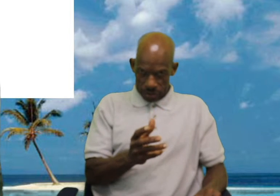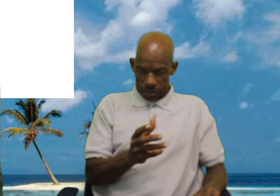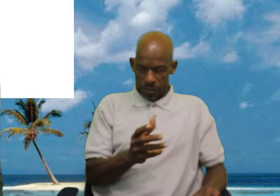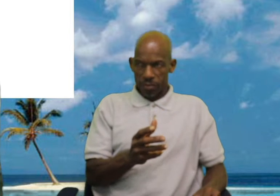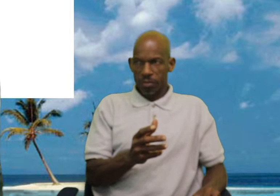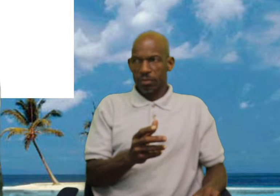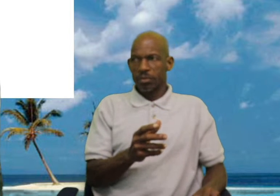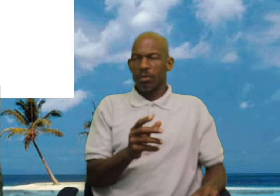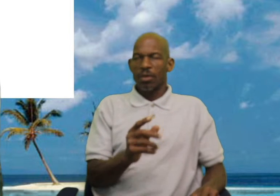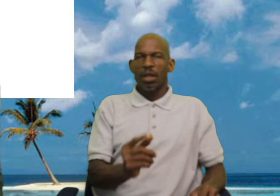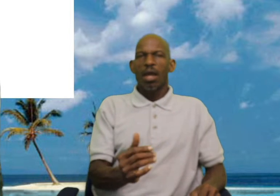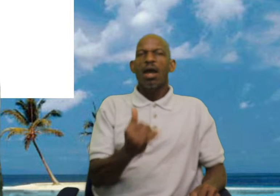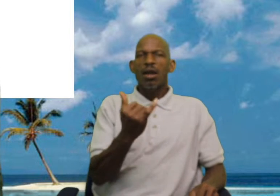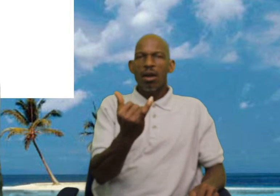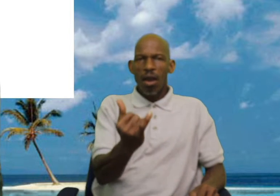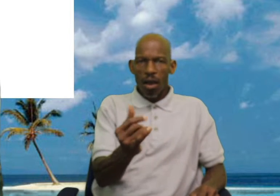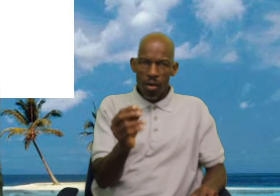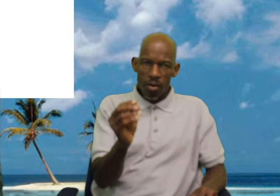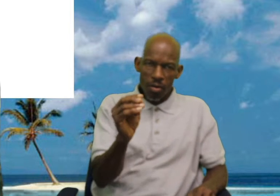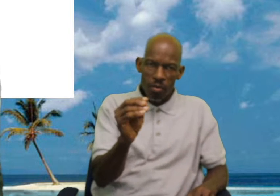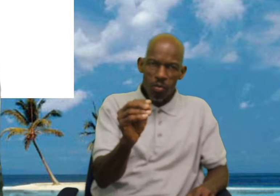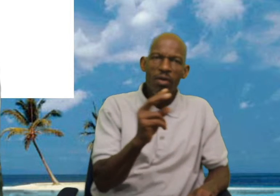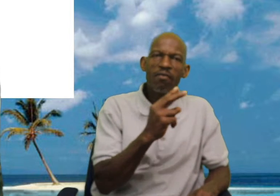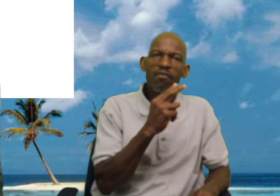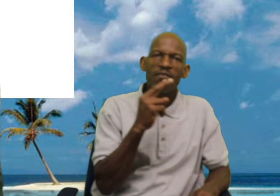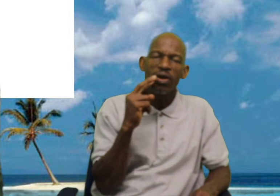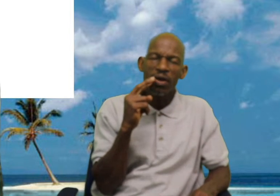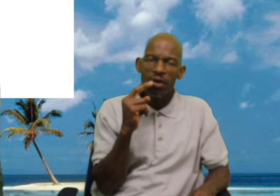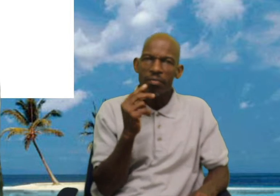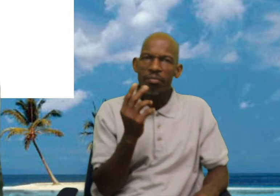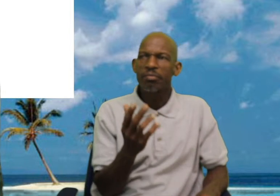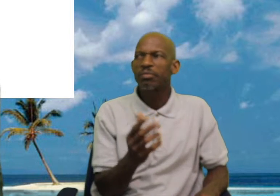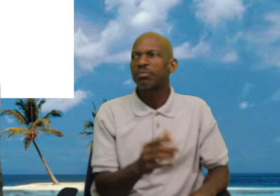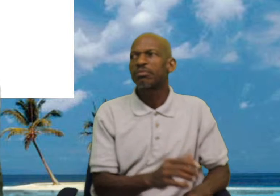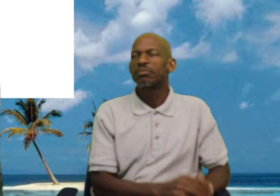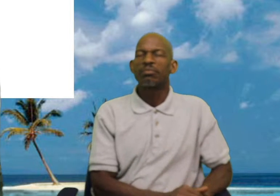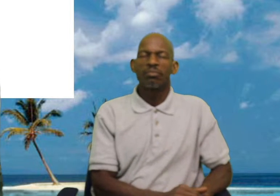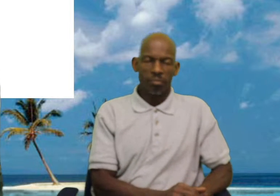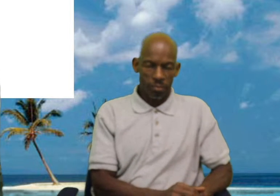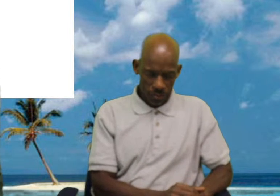After that, then you put in your verb.